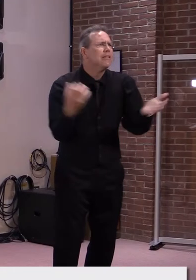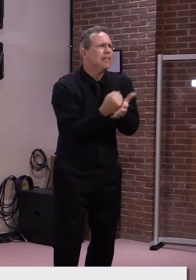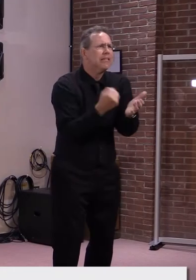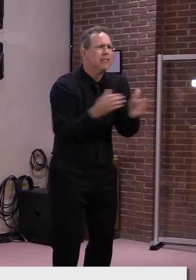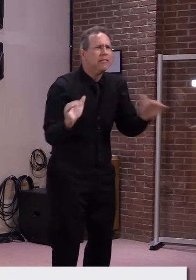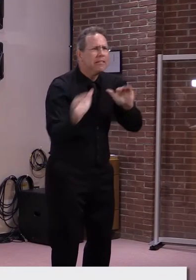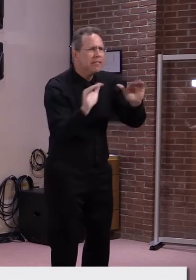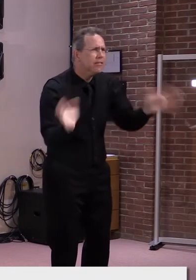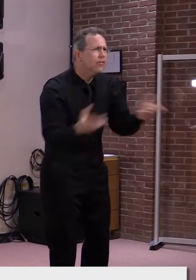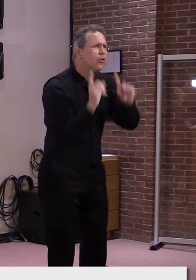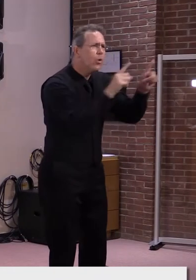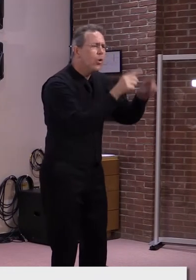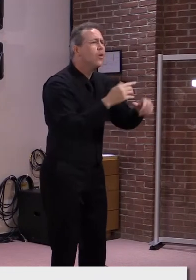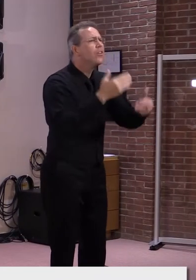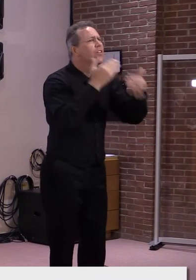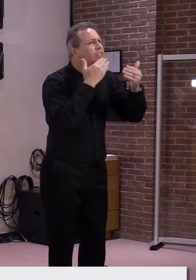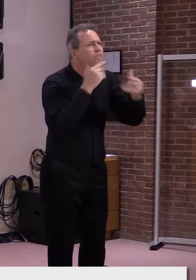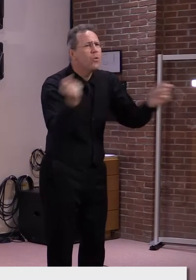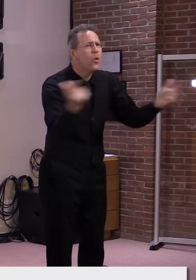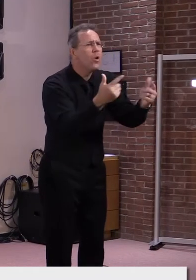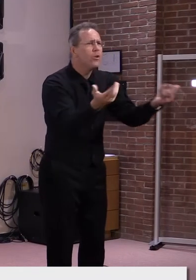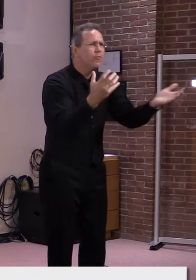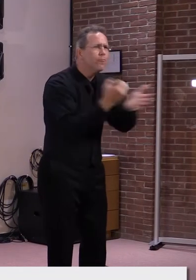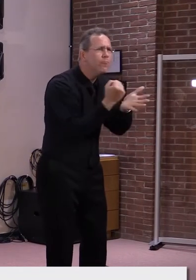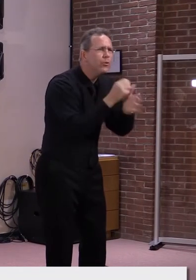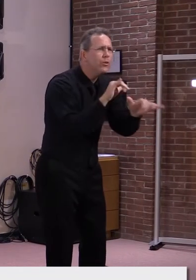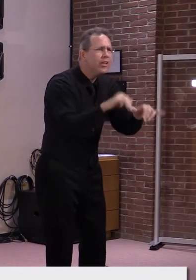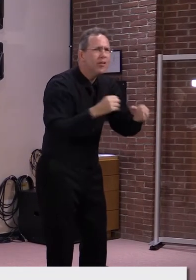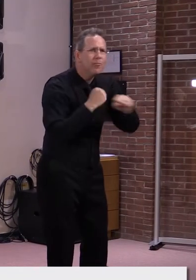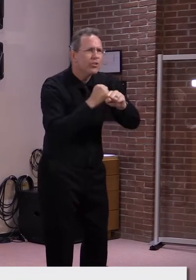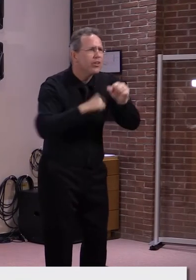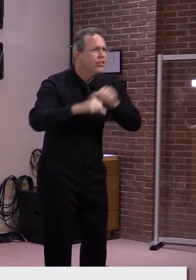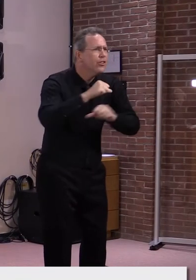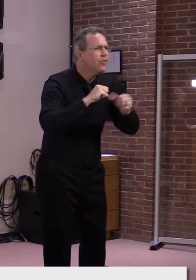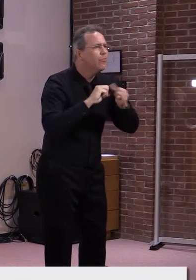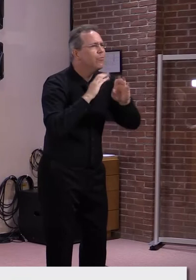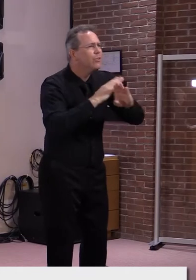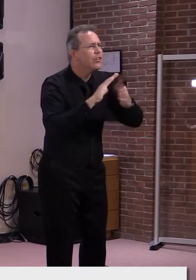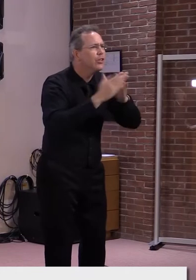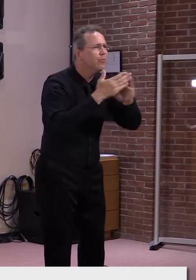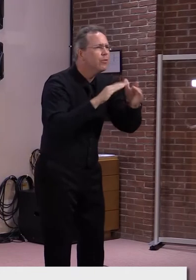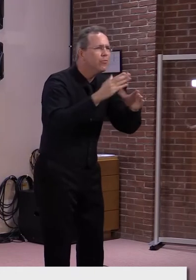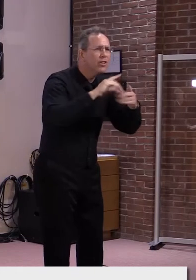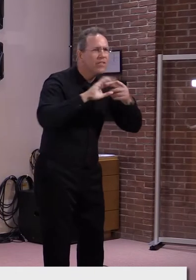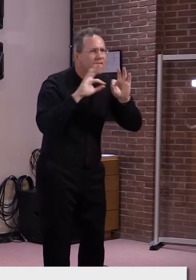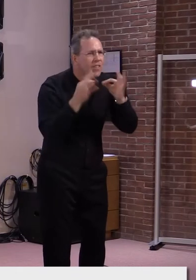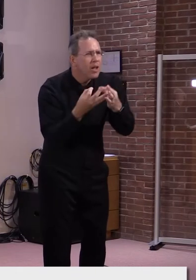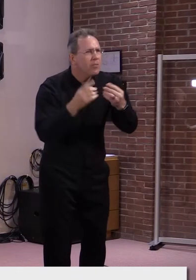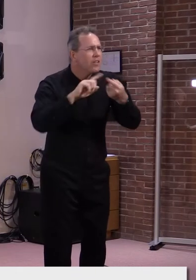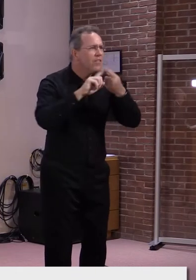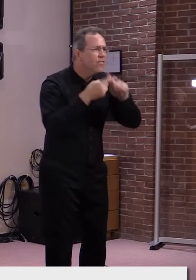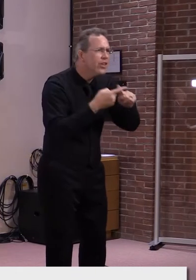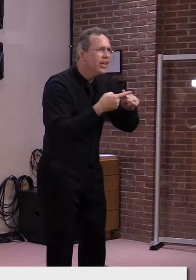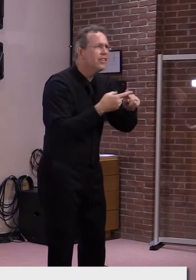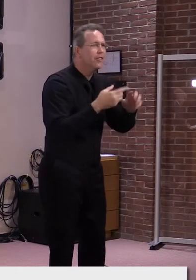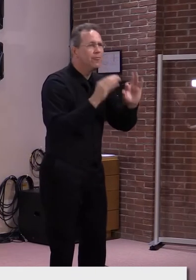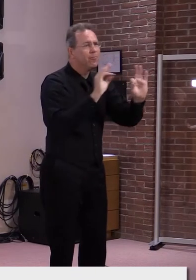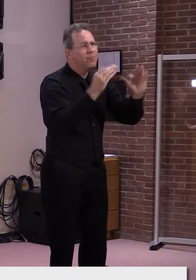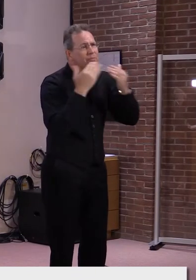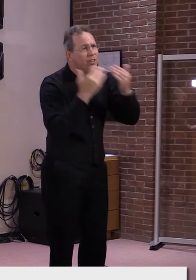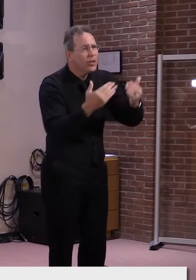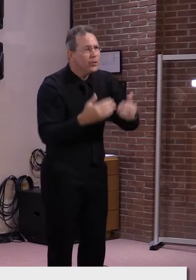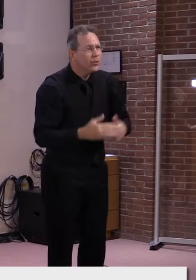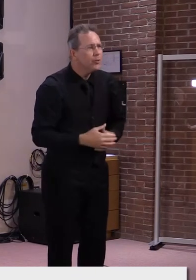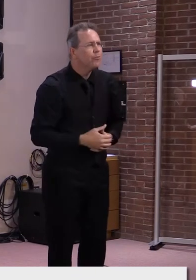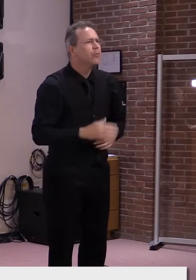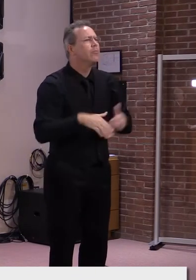for doing your part to protect yourself, your families, and your community from COVID-19. I'll now turn it